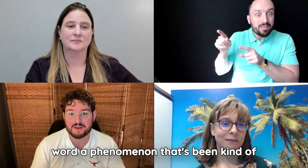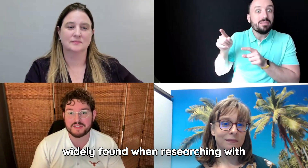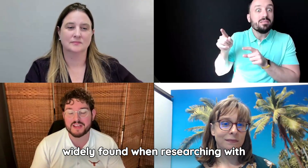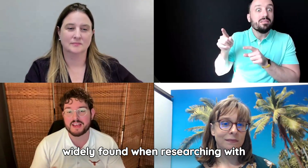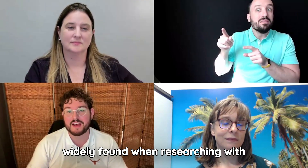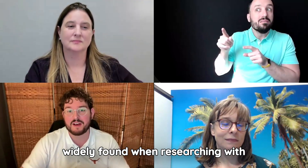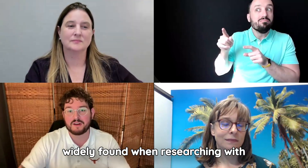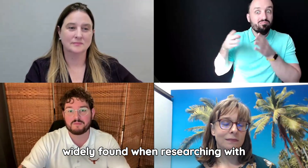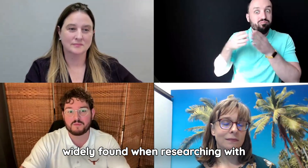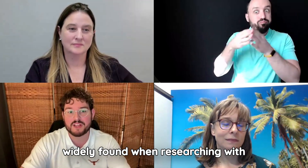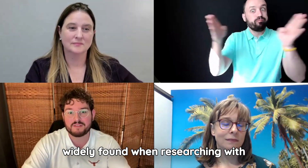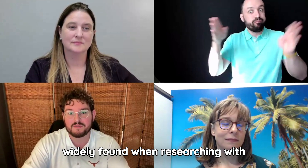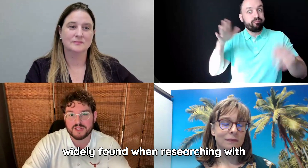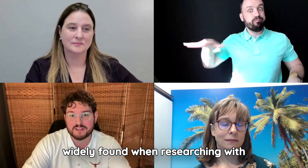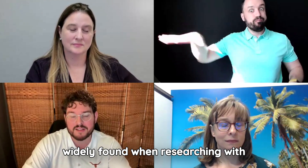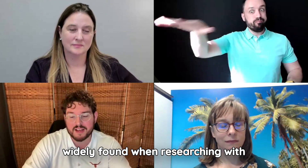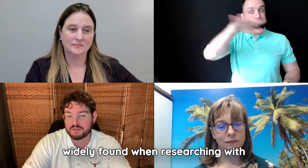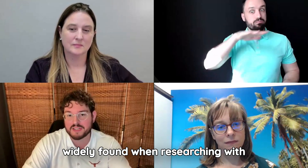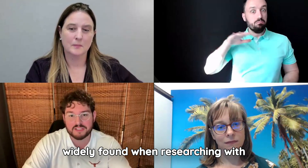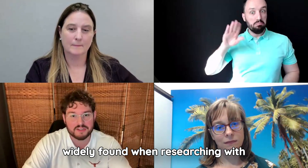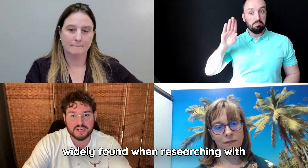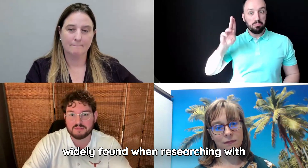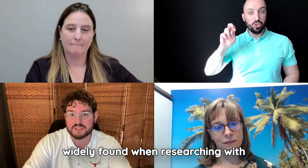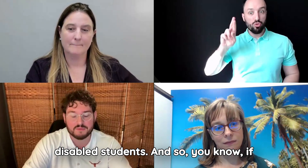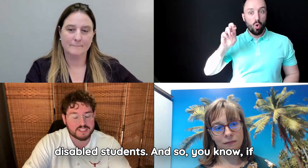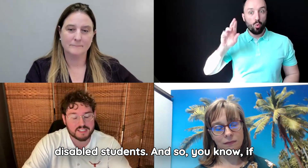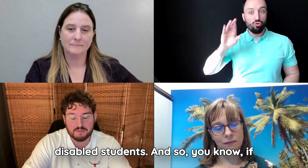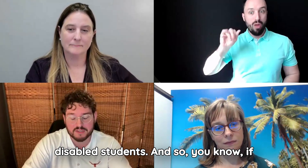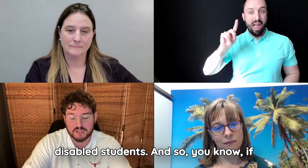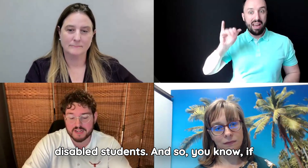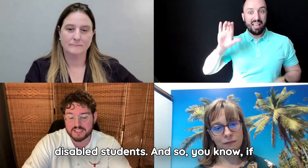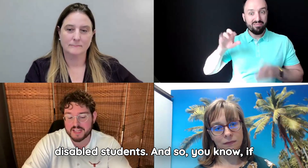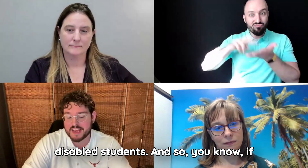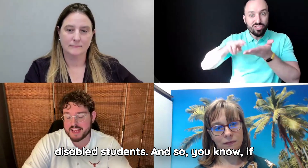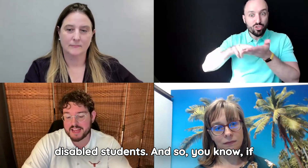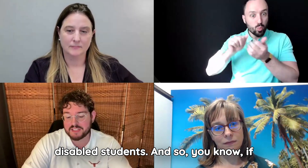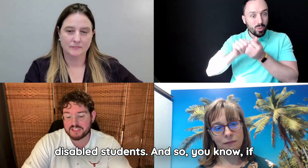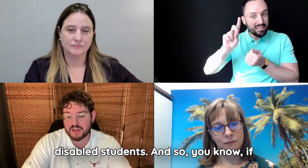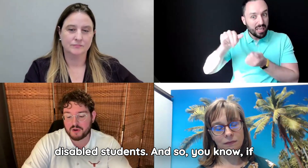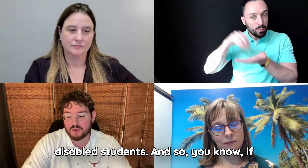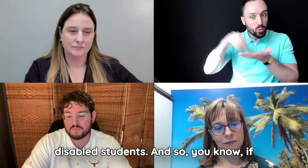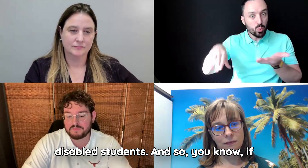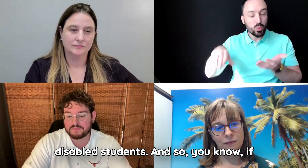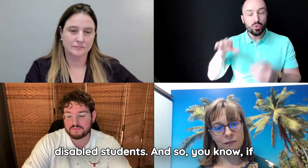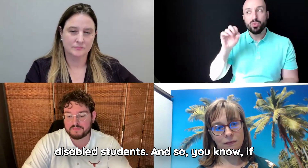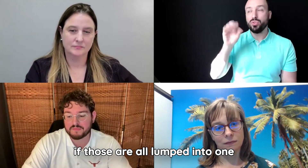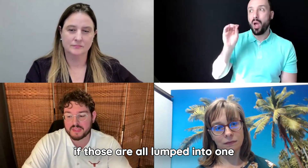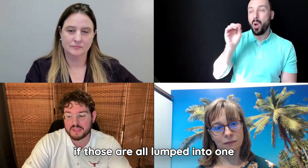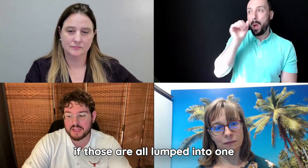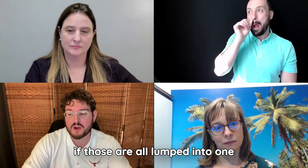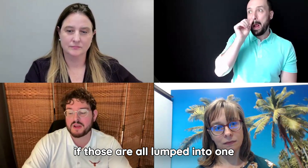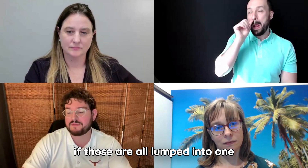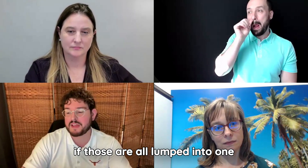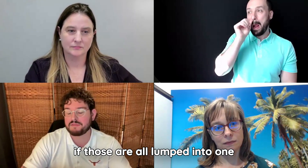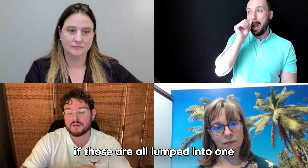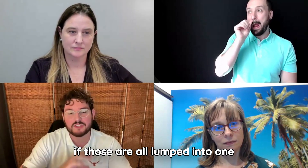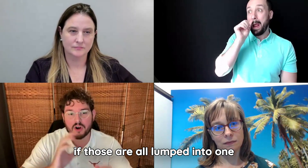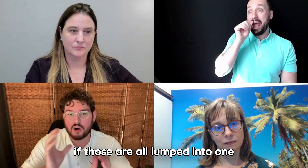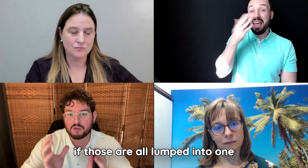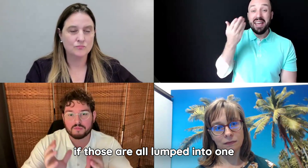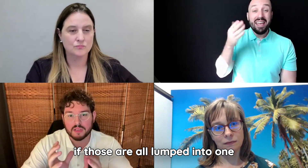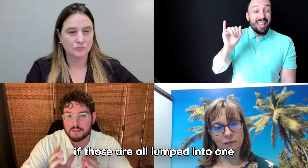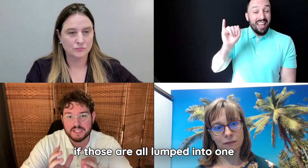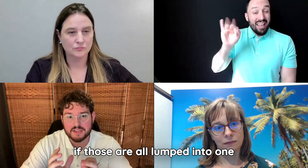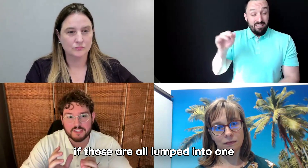widely found when researching with disabled students. And so, you know, if those